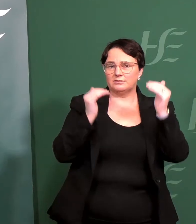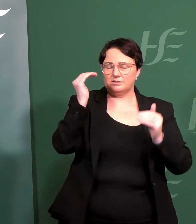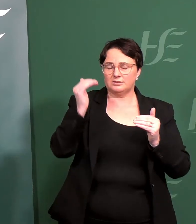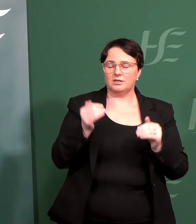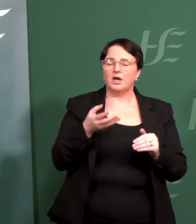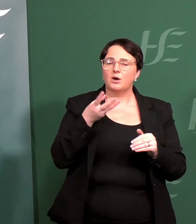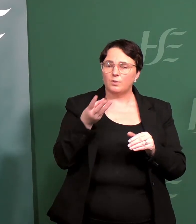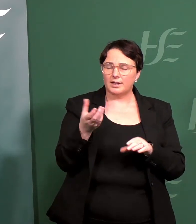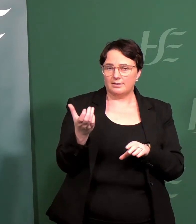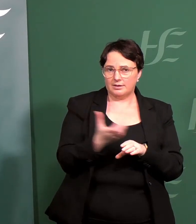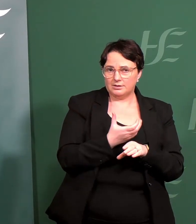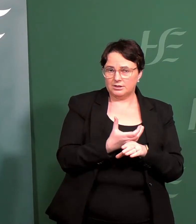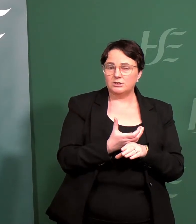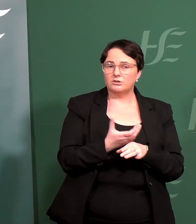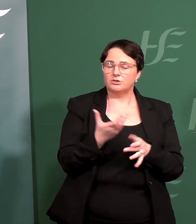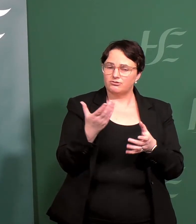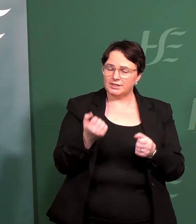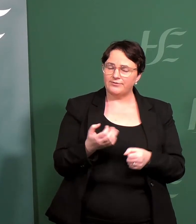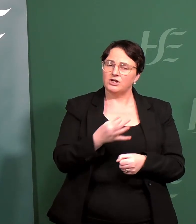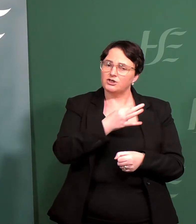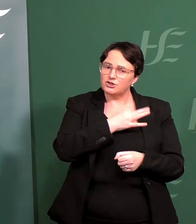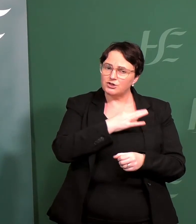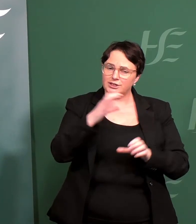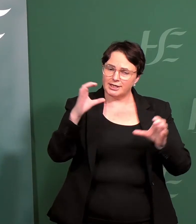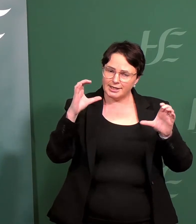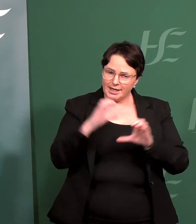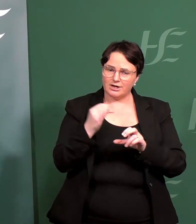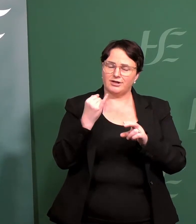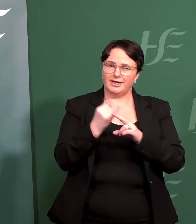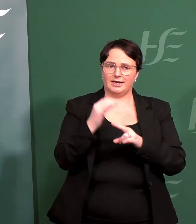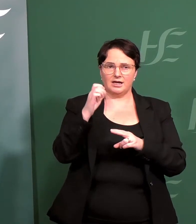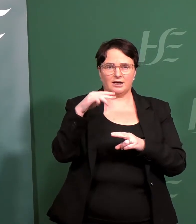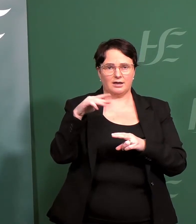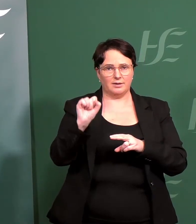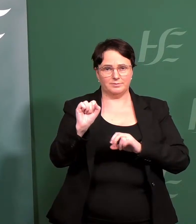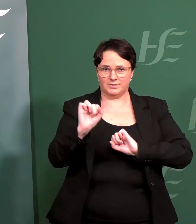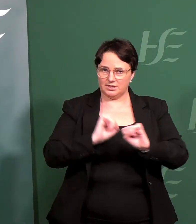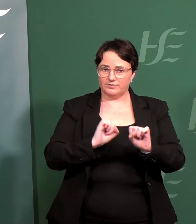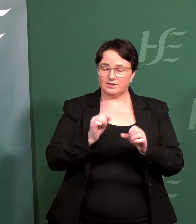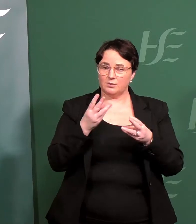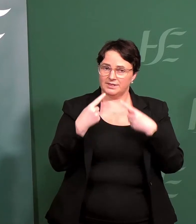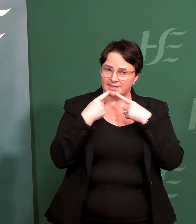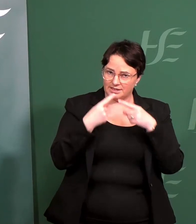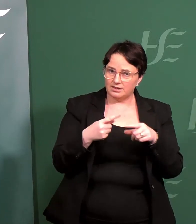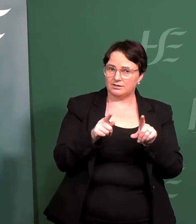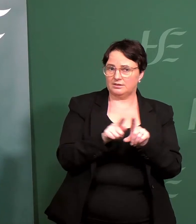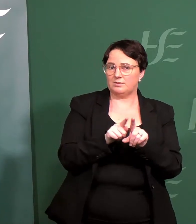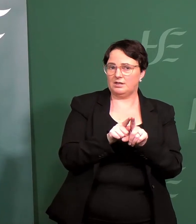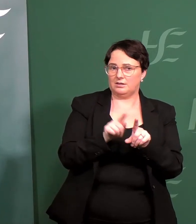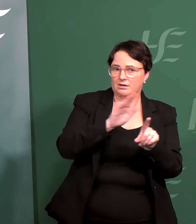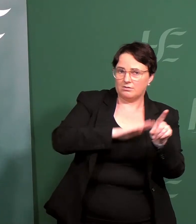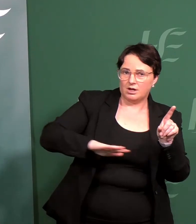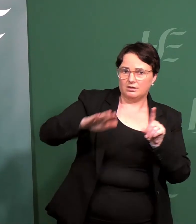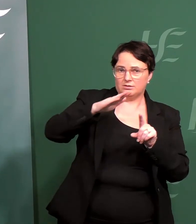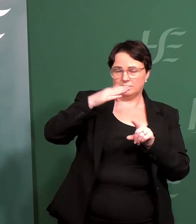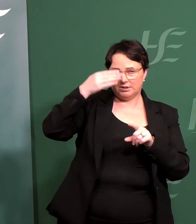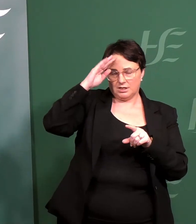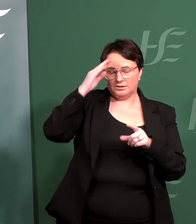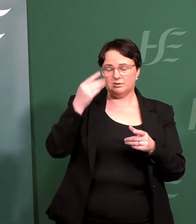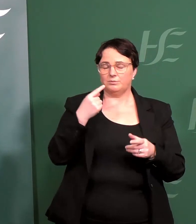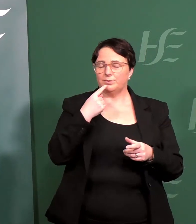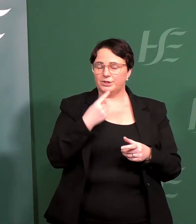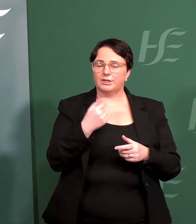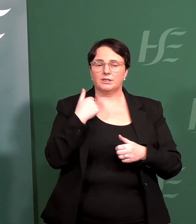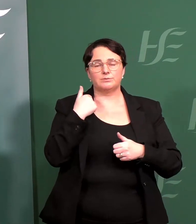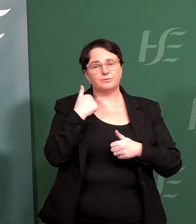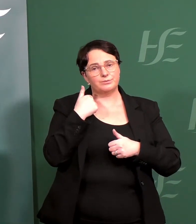to receive good care in a CAM services, and I do want to say that all across the country, that's what happens as well. But I do appreciate